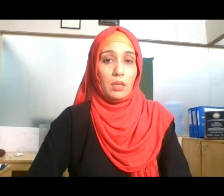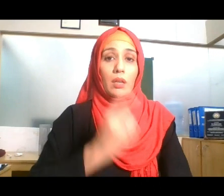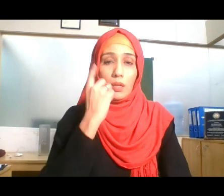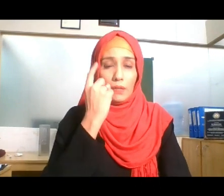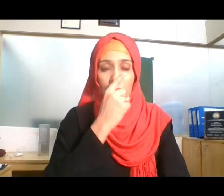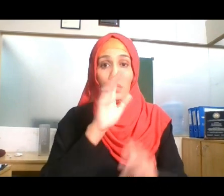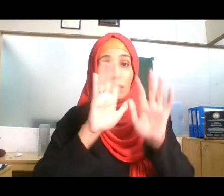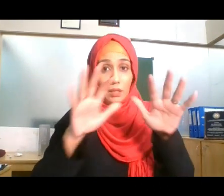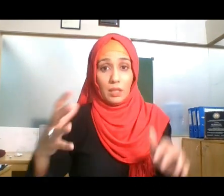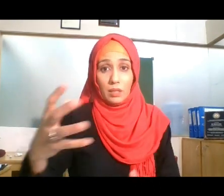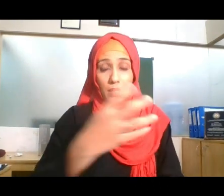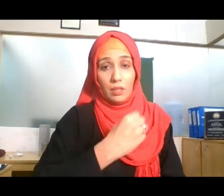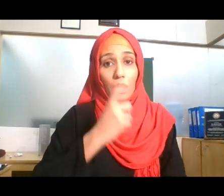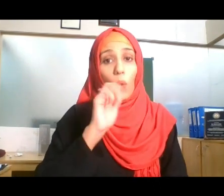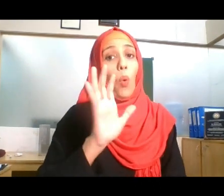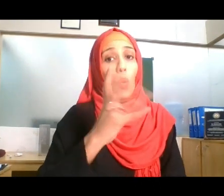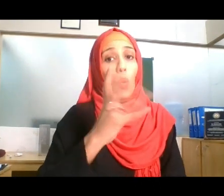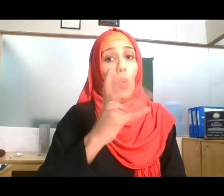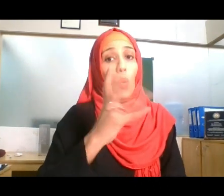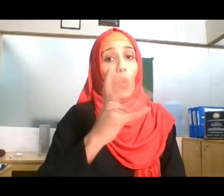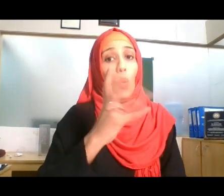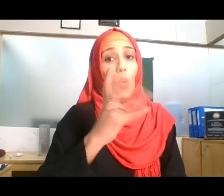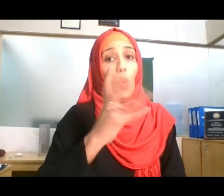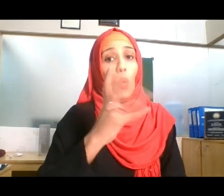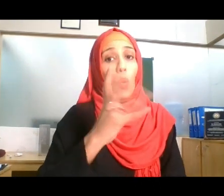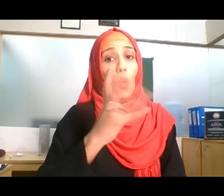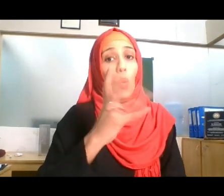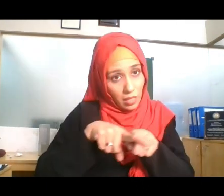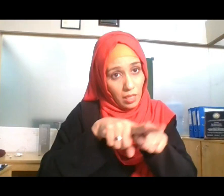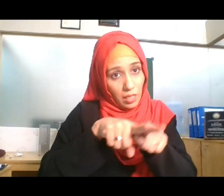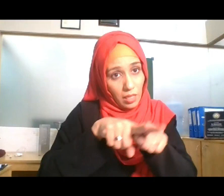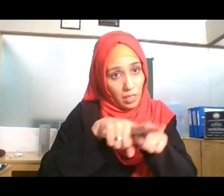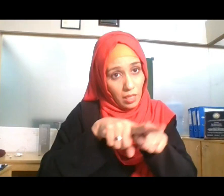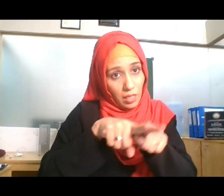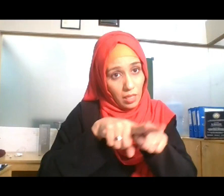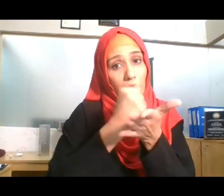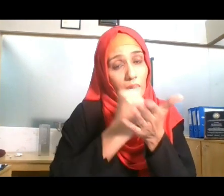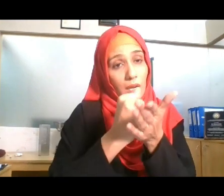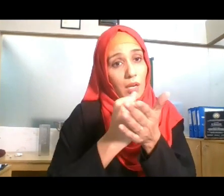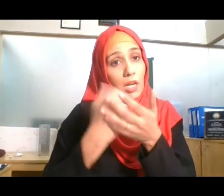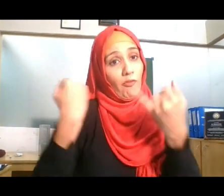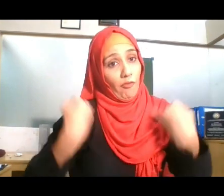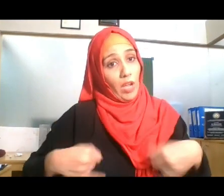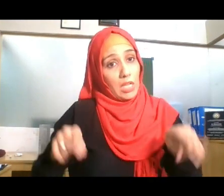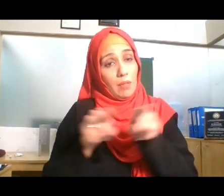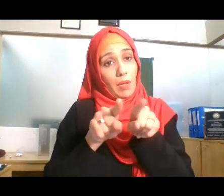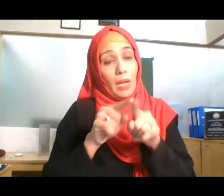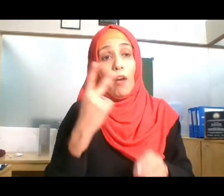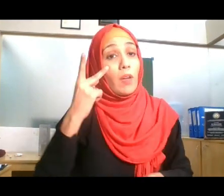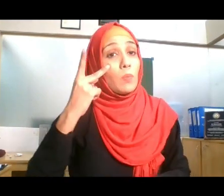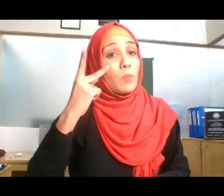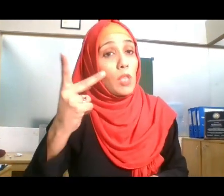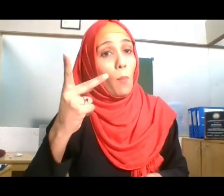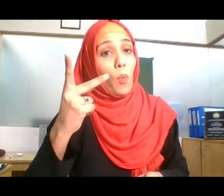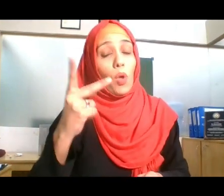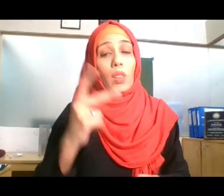to have someone taken to them in the bank branch physically as a witness and then withdraw